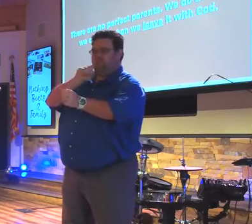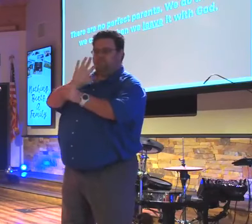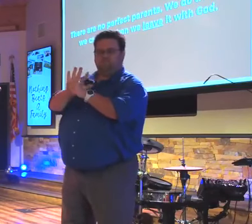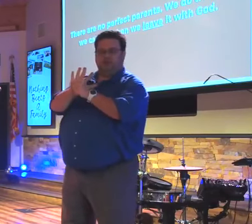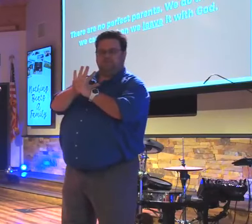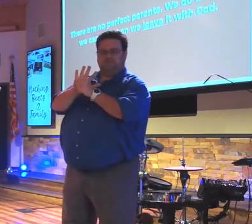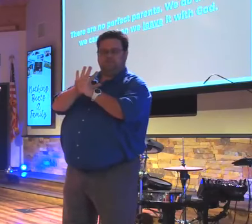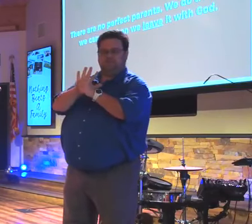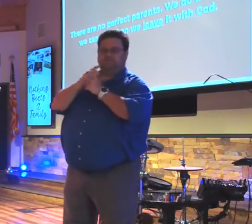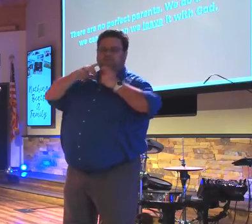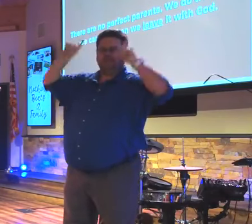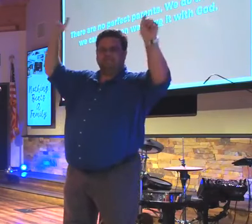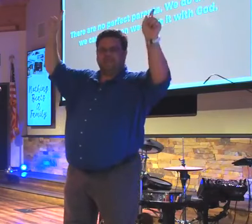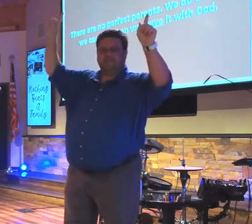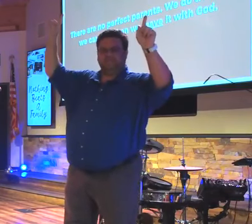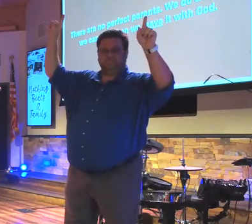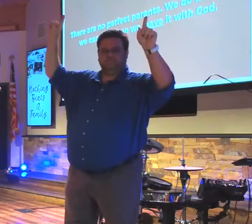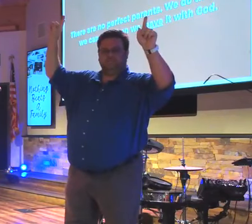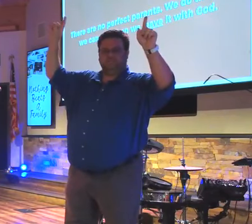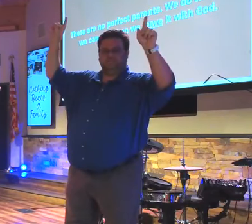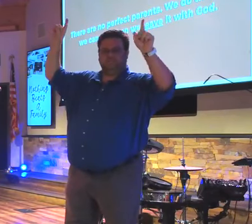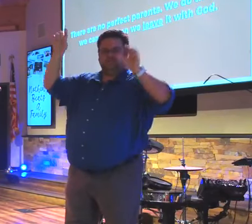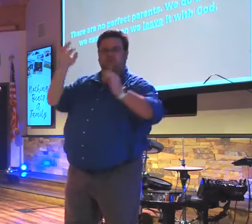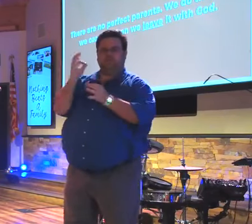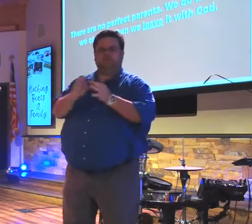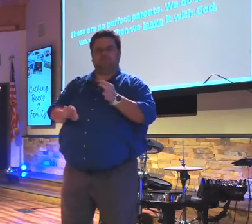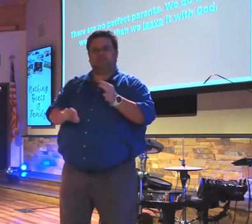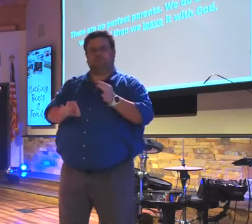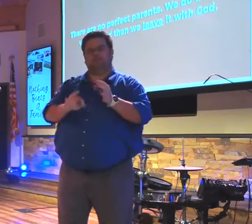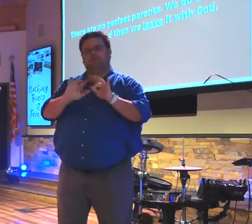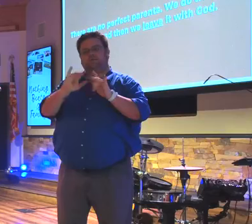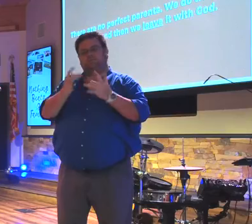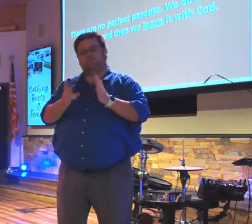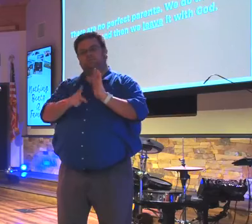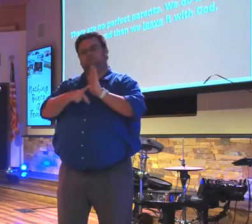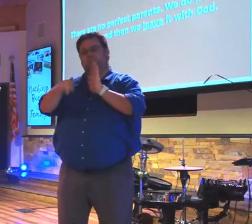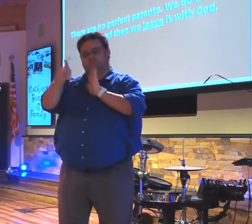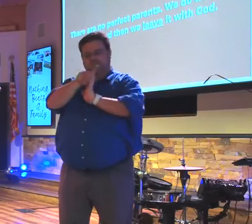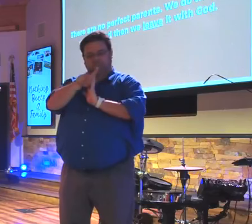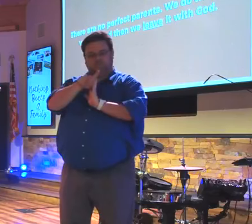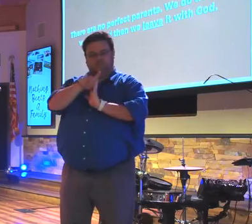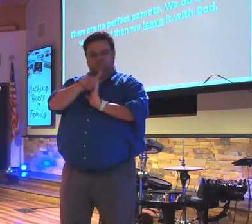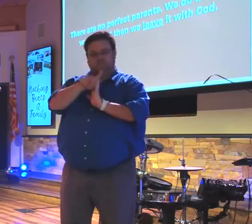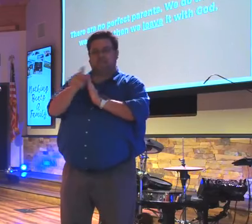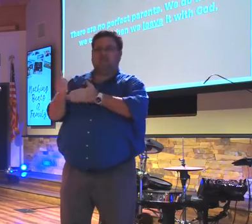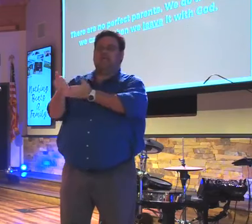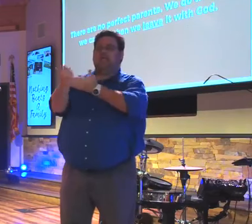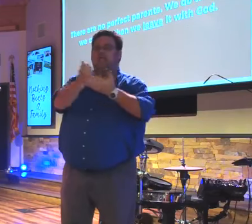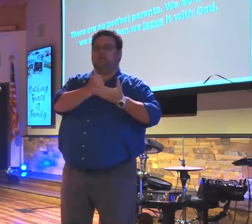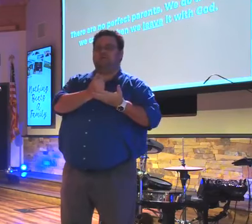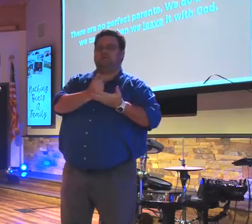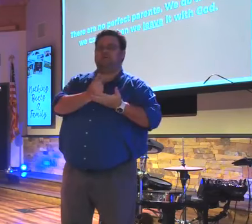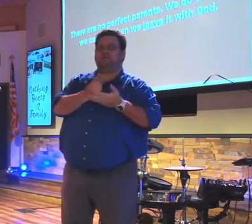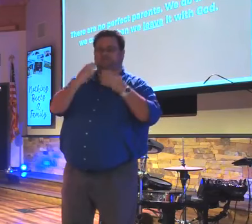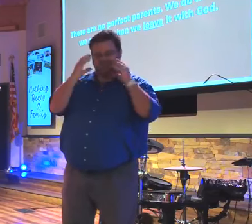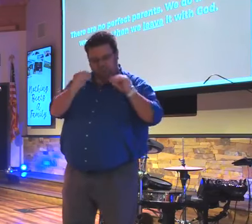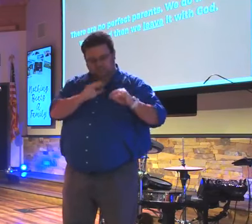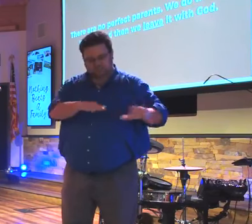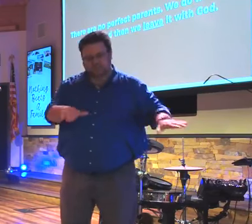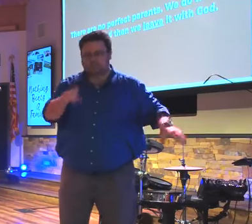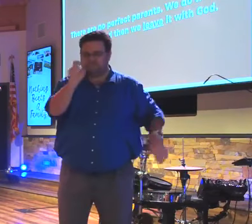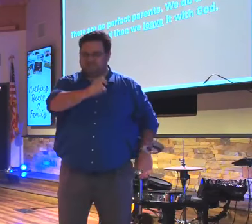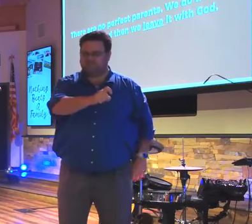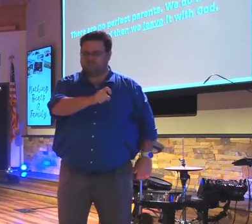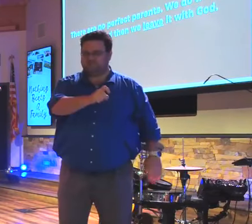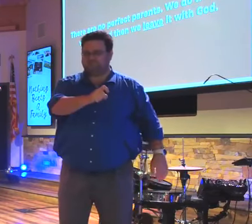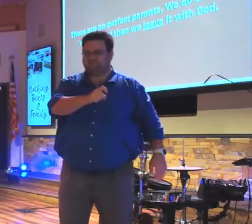success in parenting. It's just simply some biblical principles that will help us to provide what kids really need. Look up here real